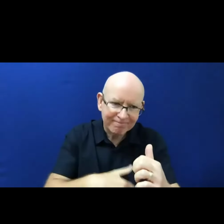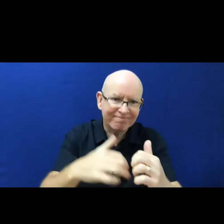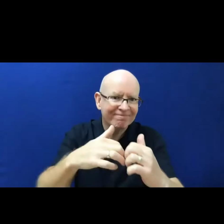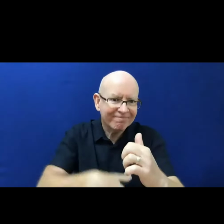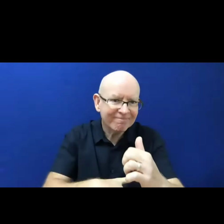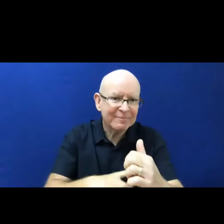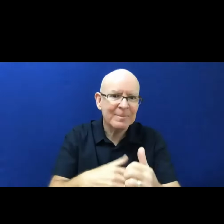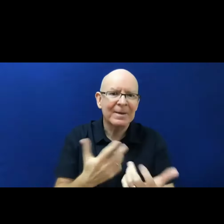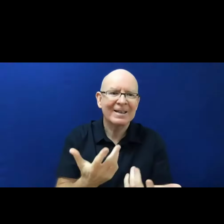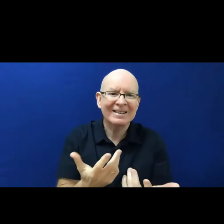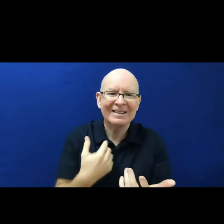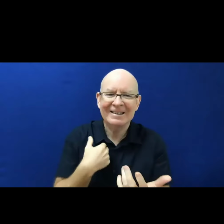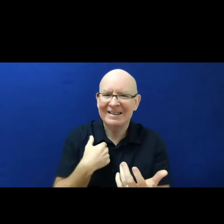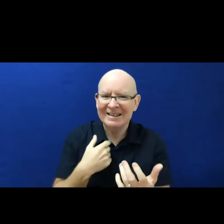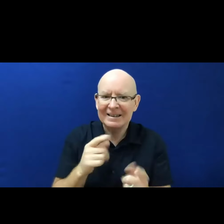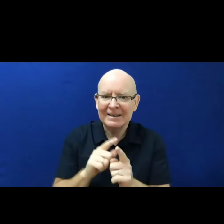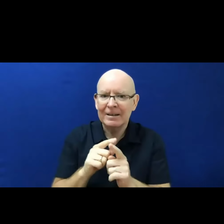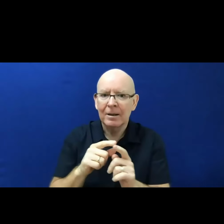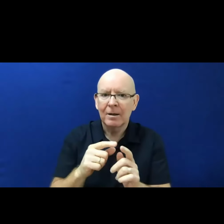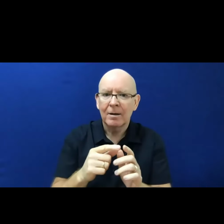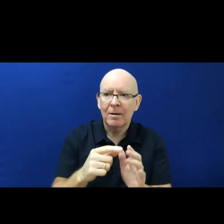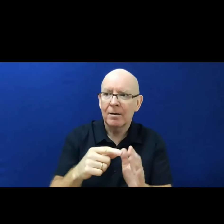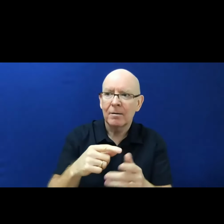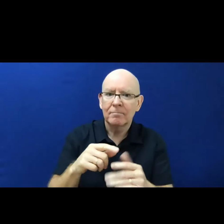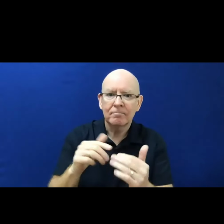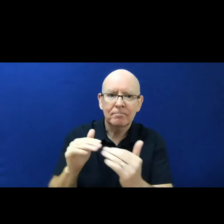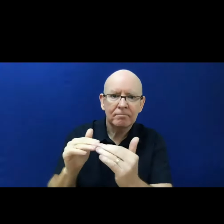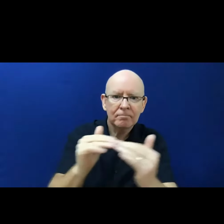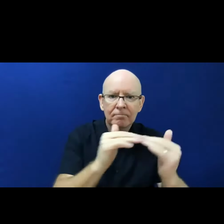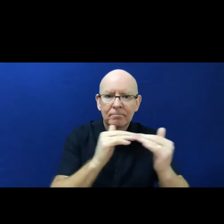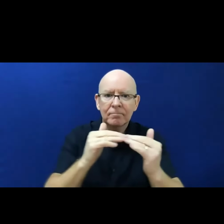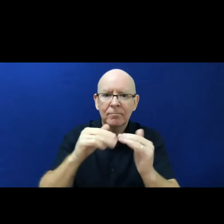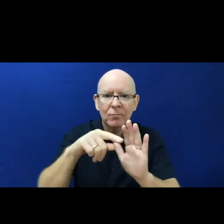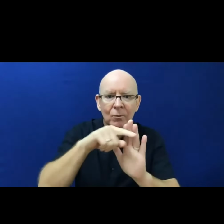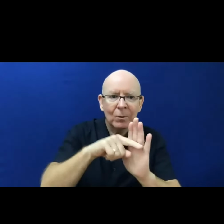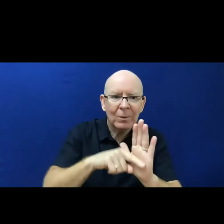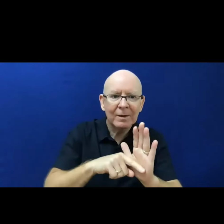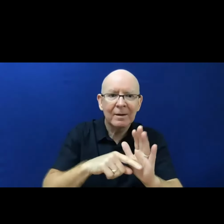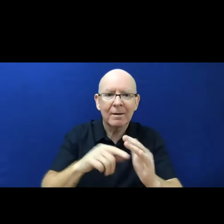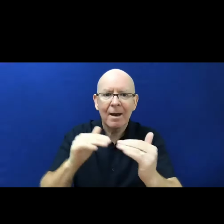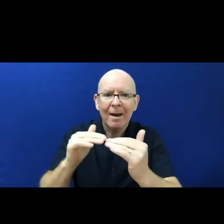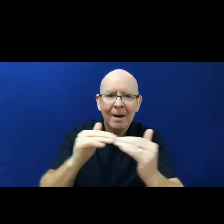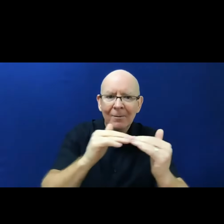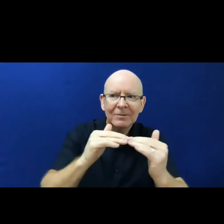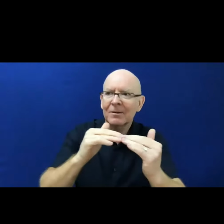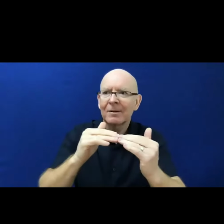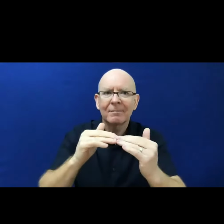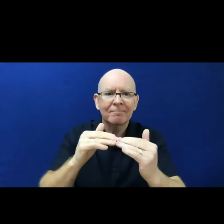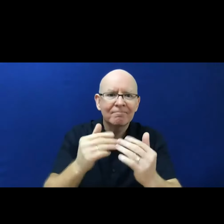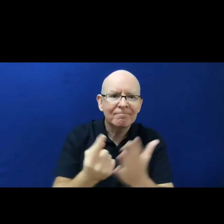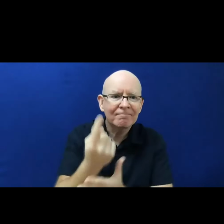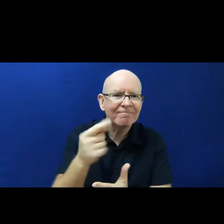It happened at a window of opportunity, and the window of opportunity was as follows. Mary Robinson was